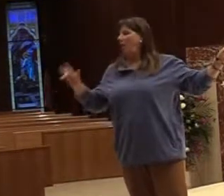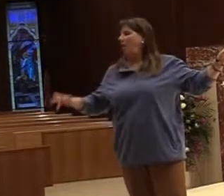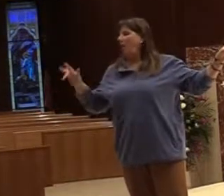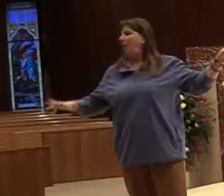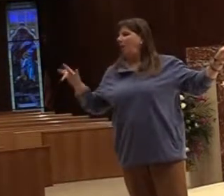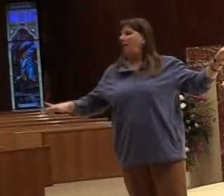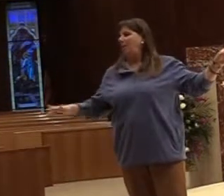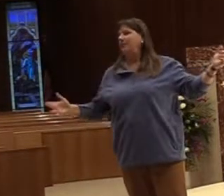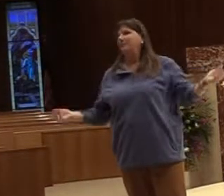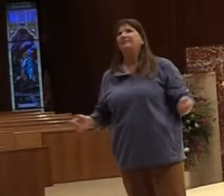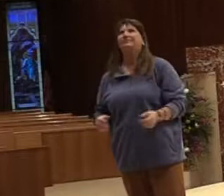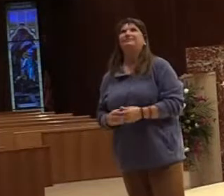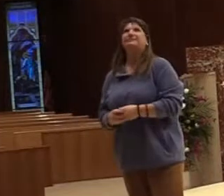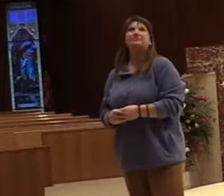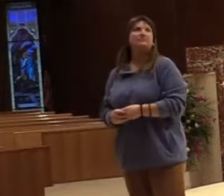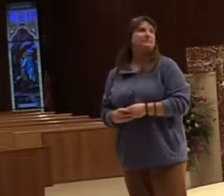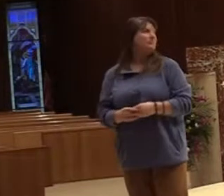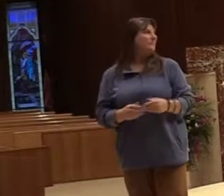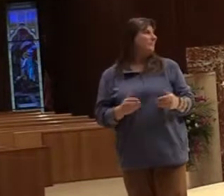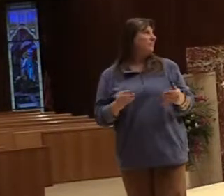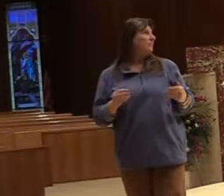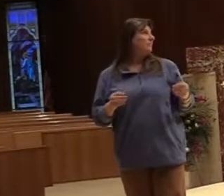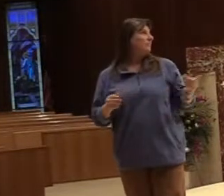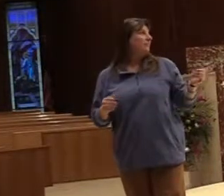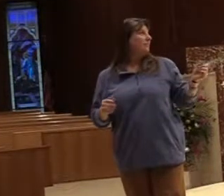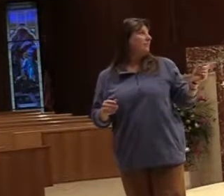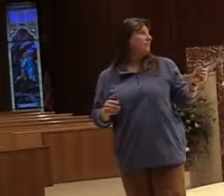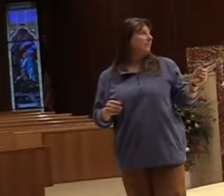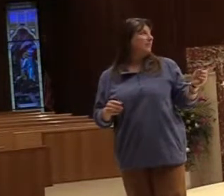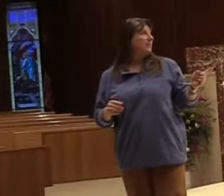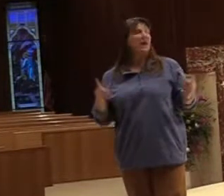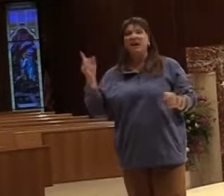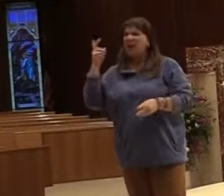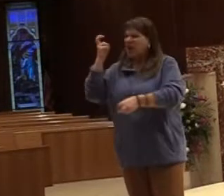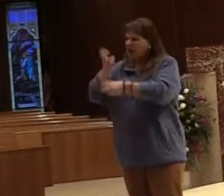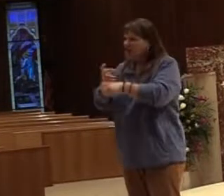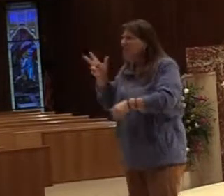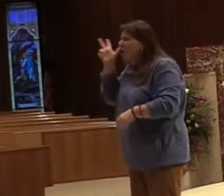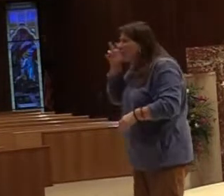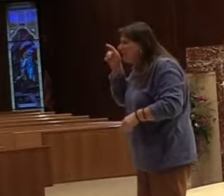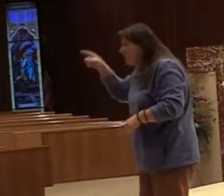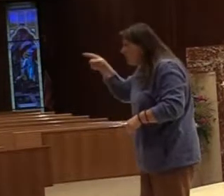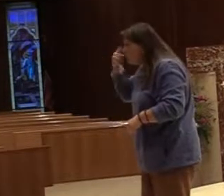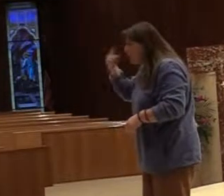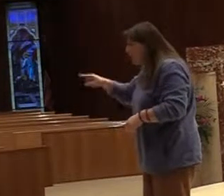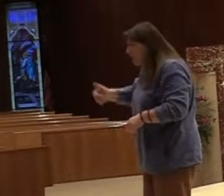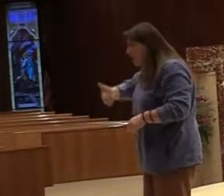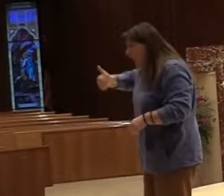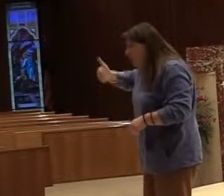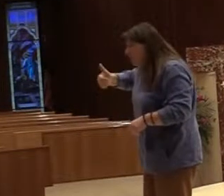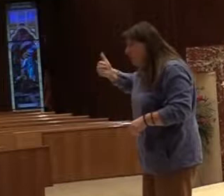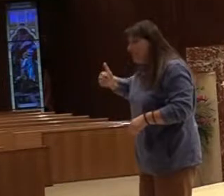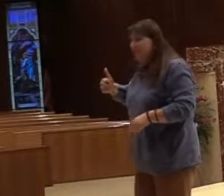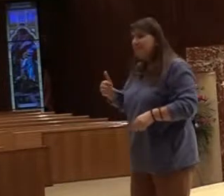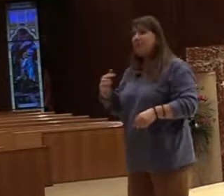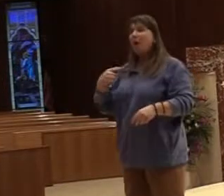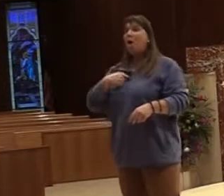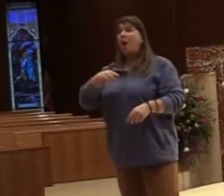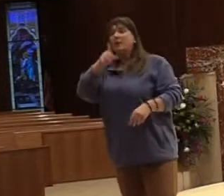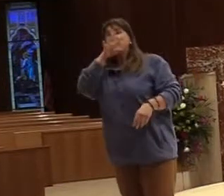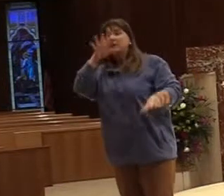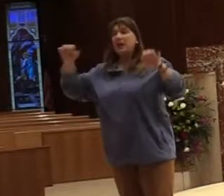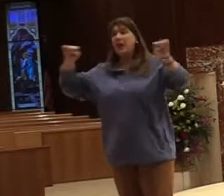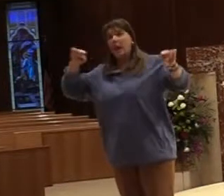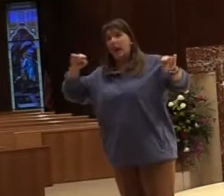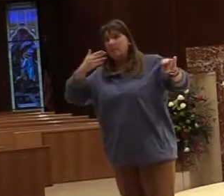slides. If you want to move. It's called the Gregory College of Art. Oh, I think we got five. Is